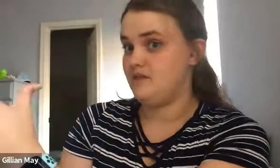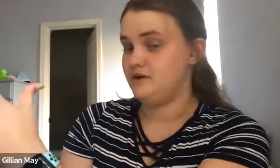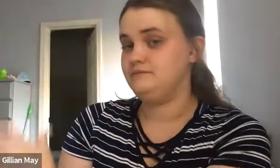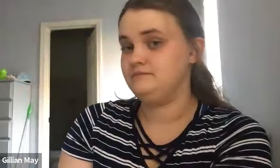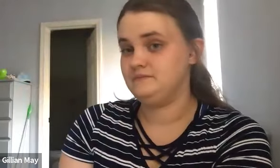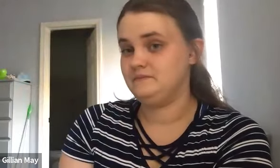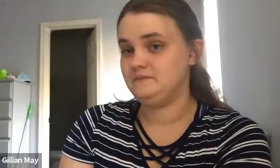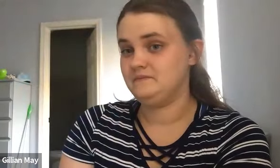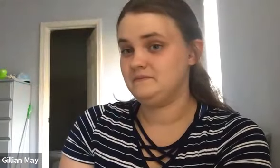grandmother,